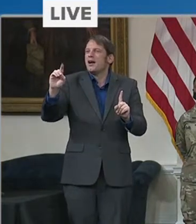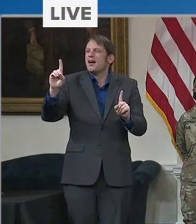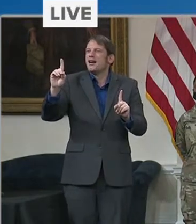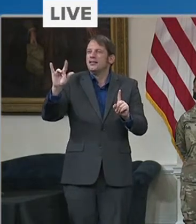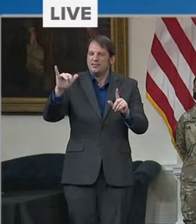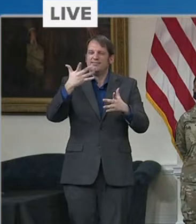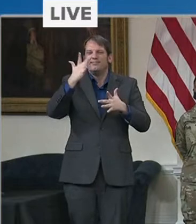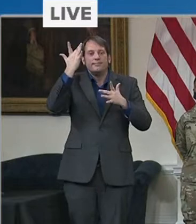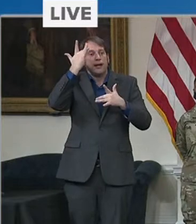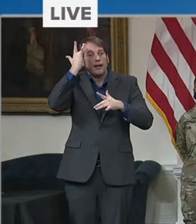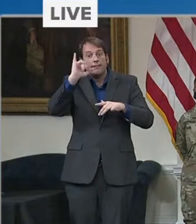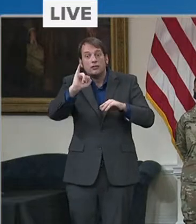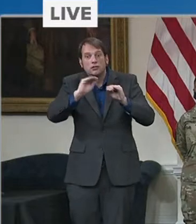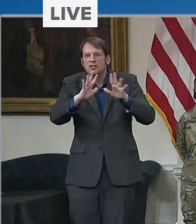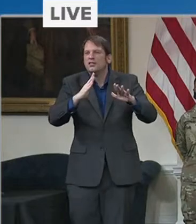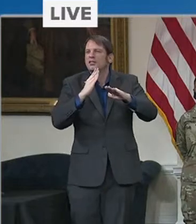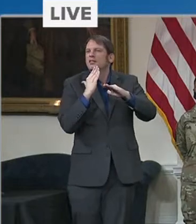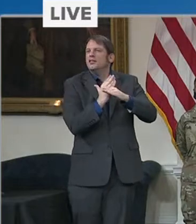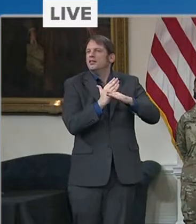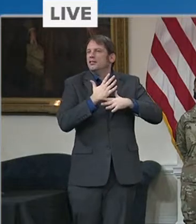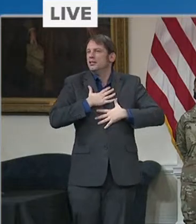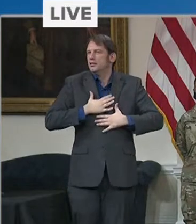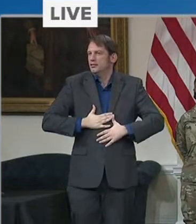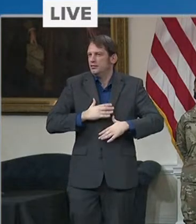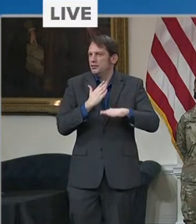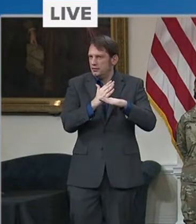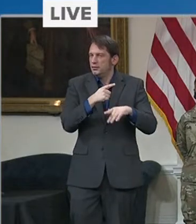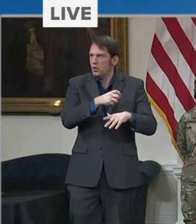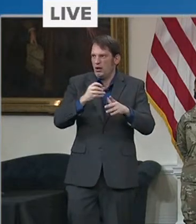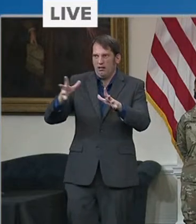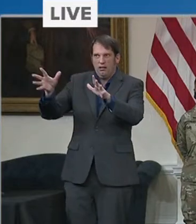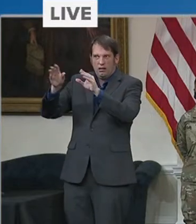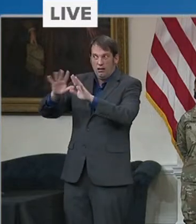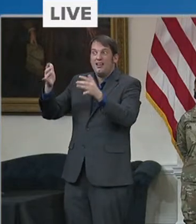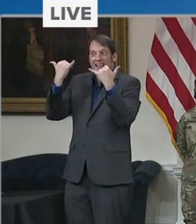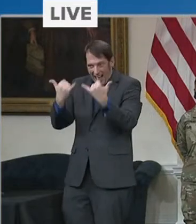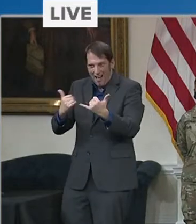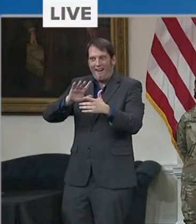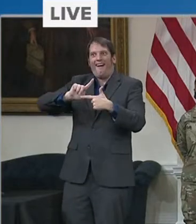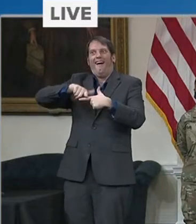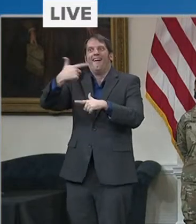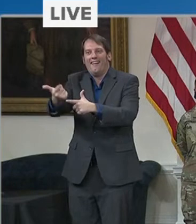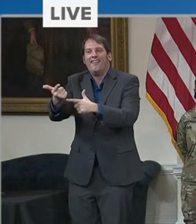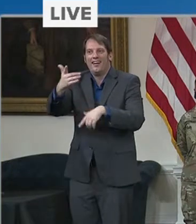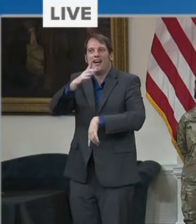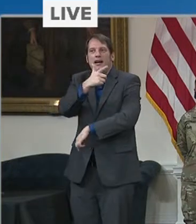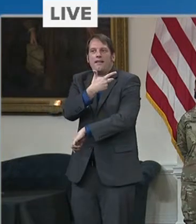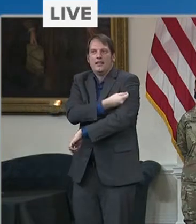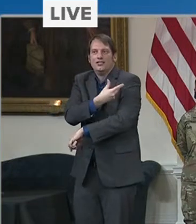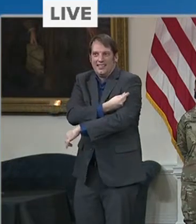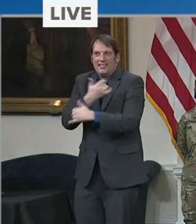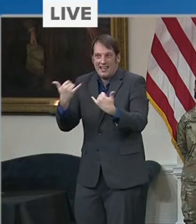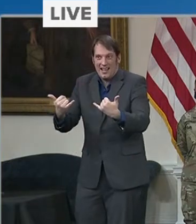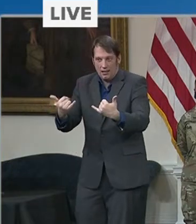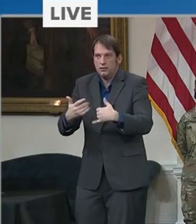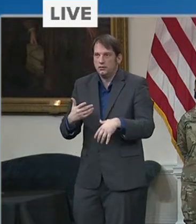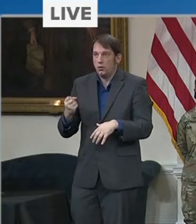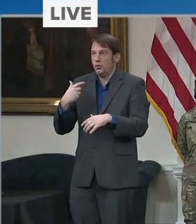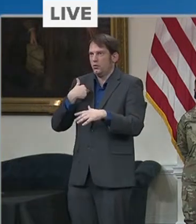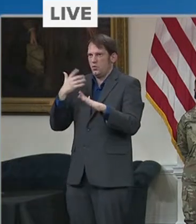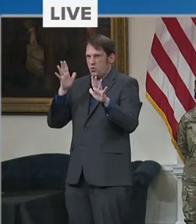public. We're currently finalizing sites for regional mass vaccination